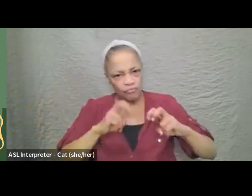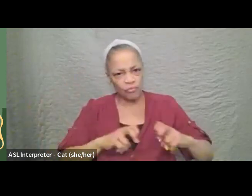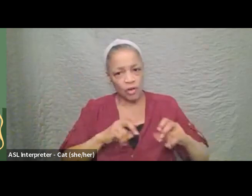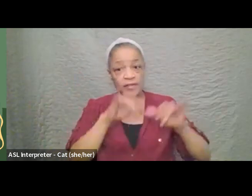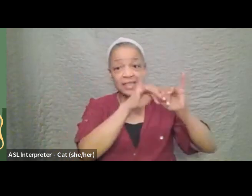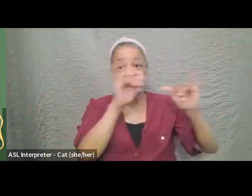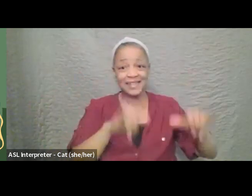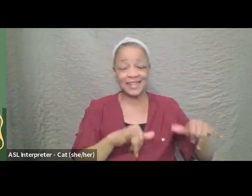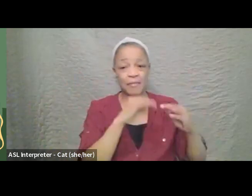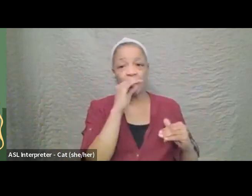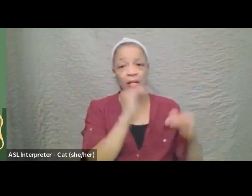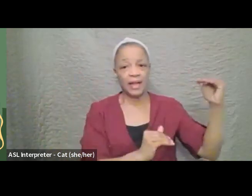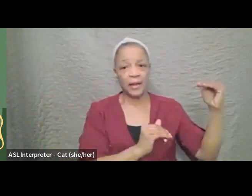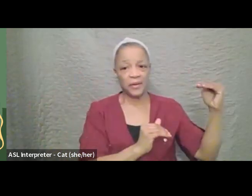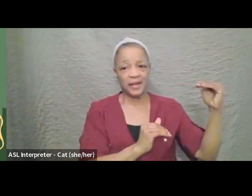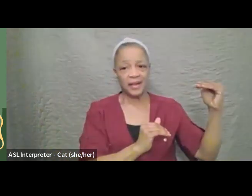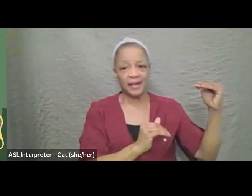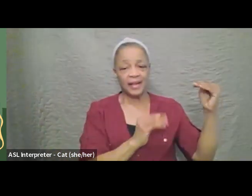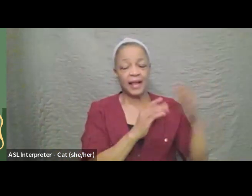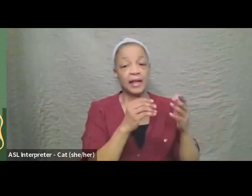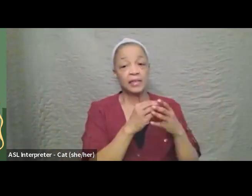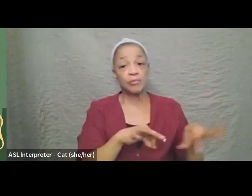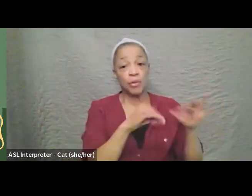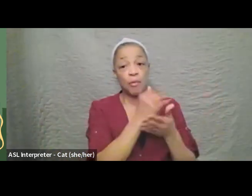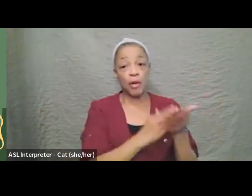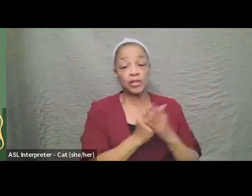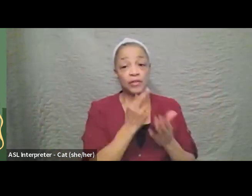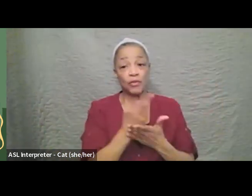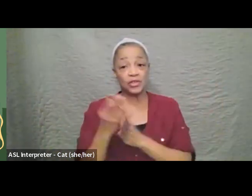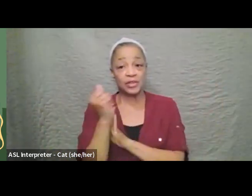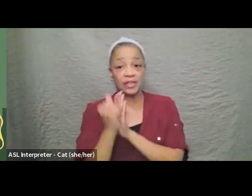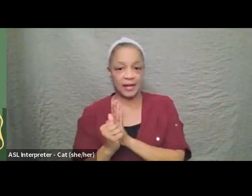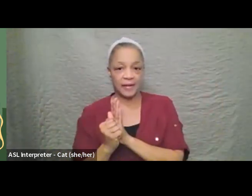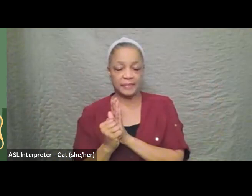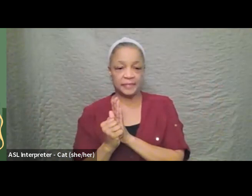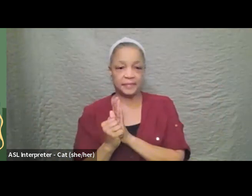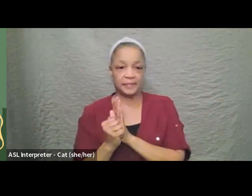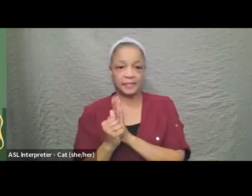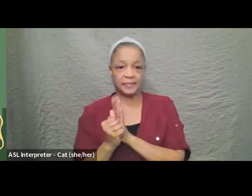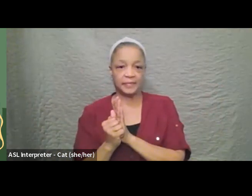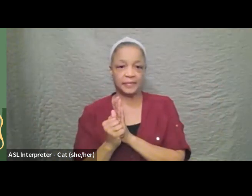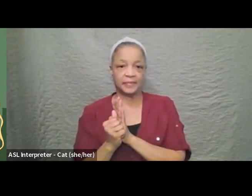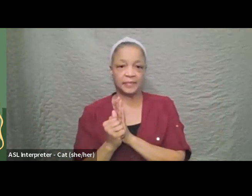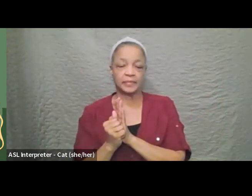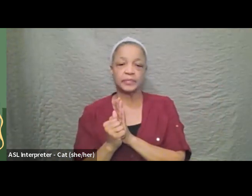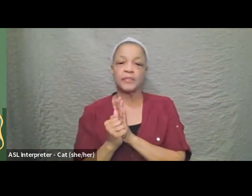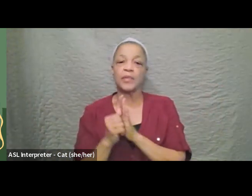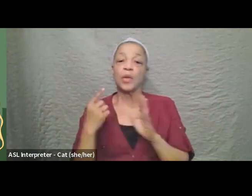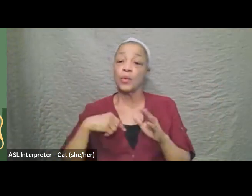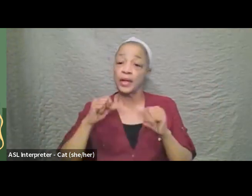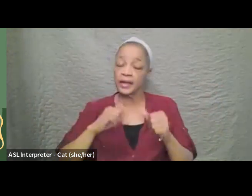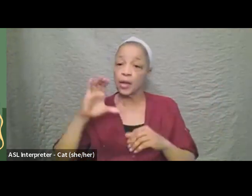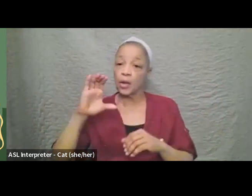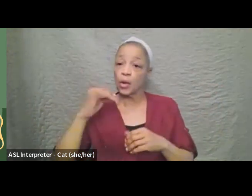systemic inequities as vital parts to research agendas. In this, we can co-create communities